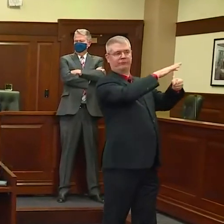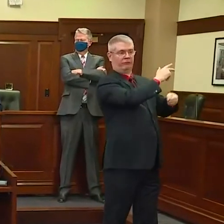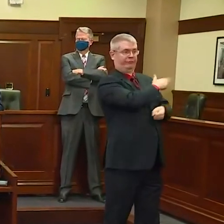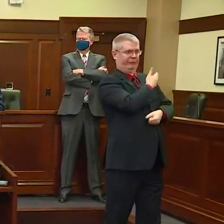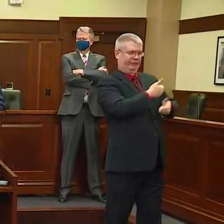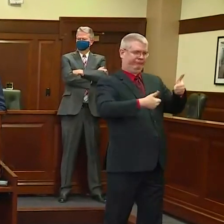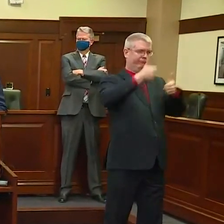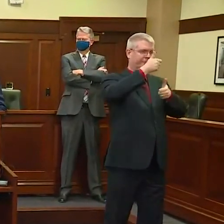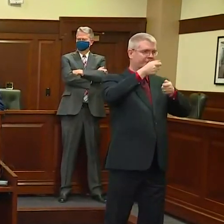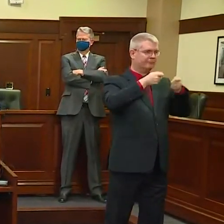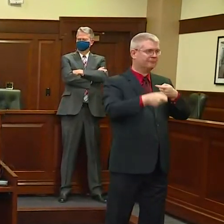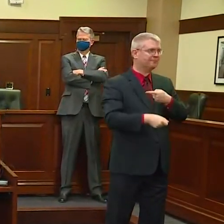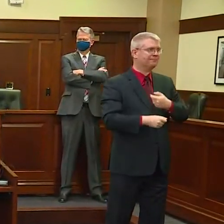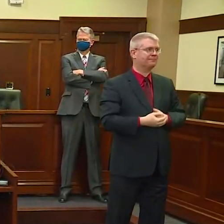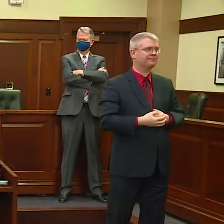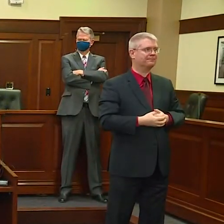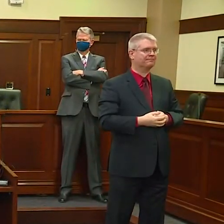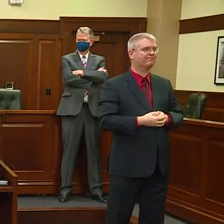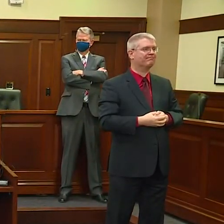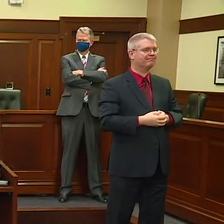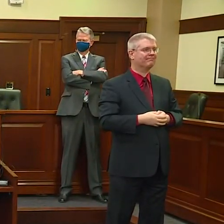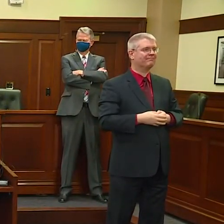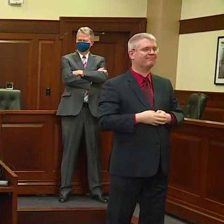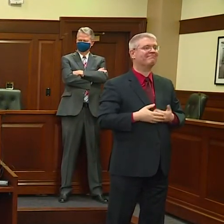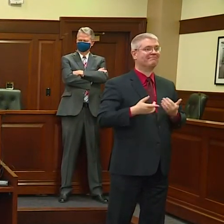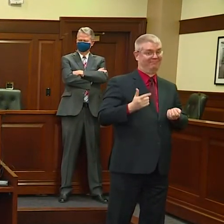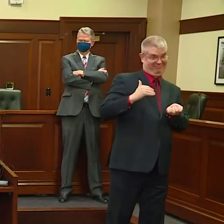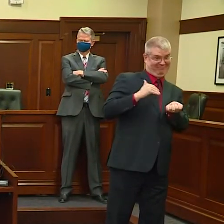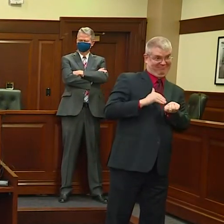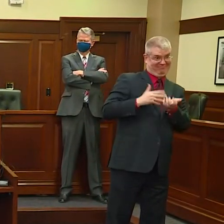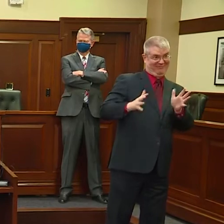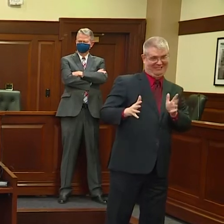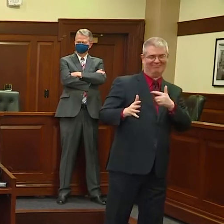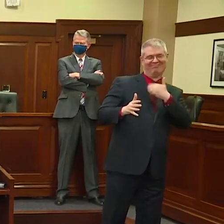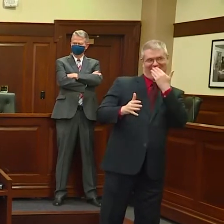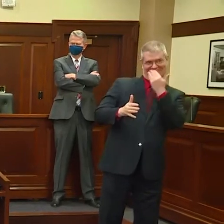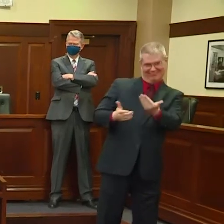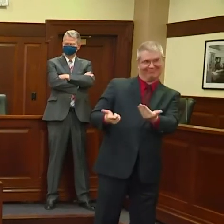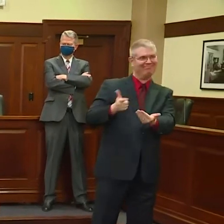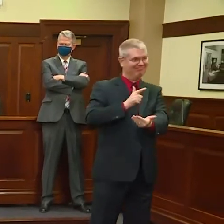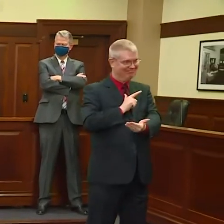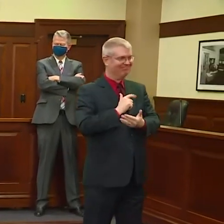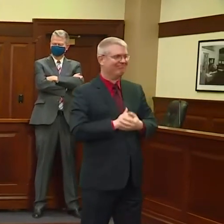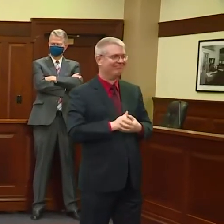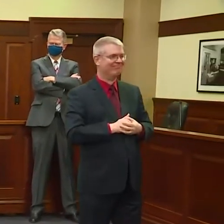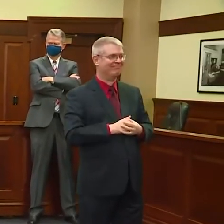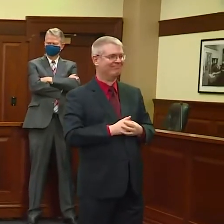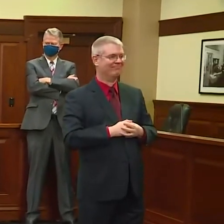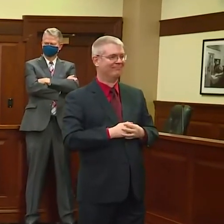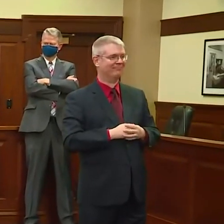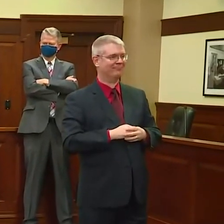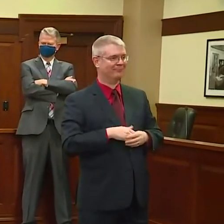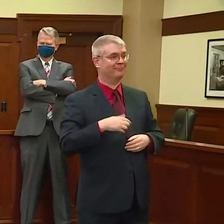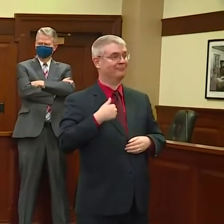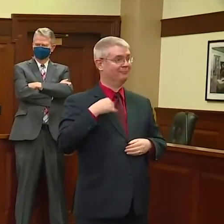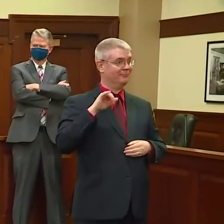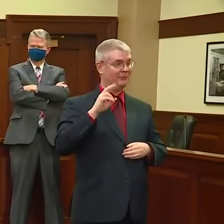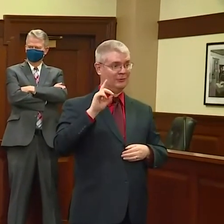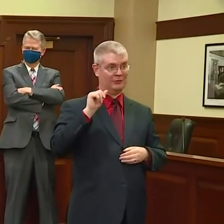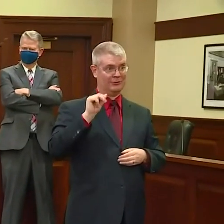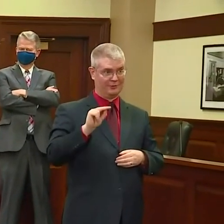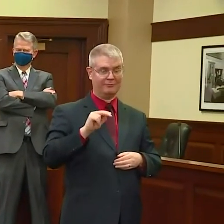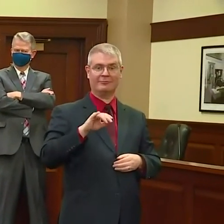Thank you, Dr. Hahn. Good afternoon, everyone. My name is Jordan Herget, and I'm the CEO of Portneuf Medical Center in Pocatello, and